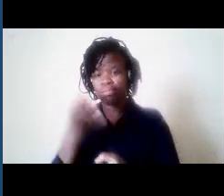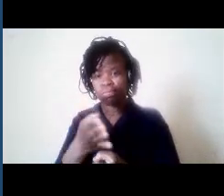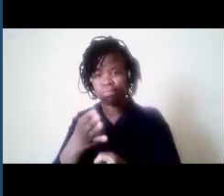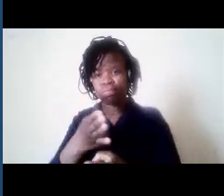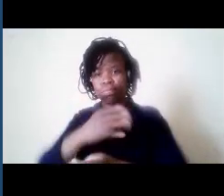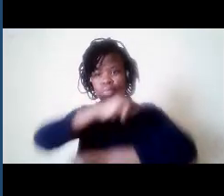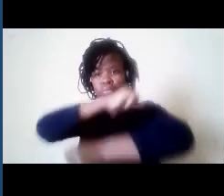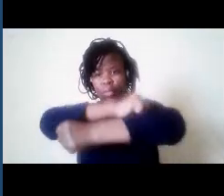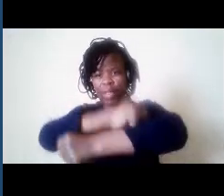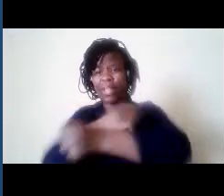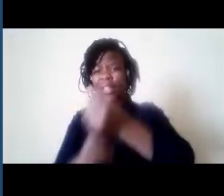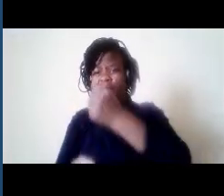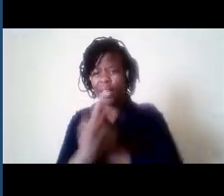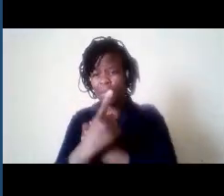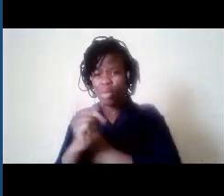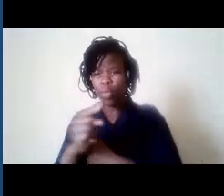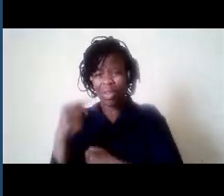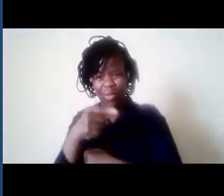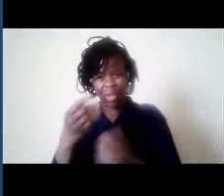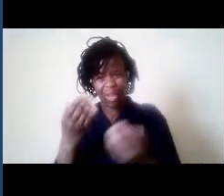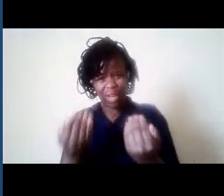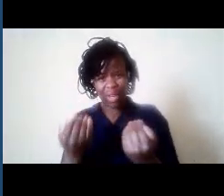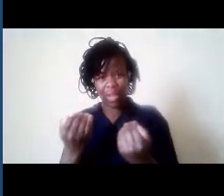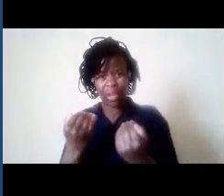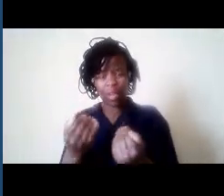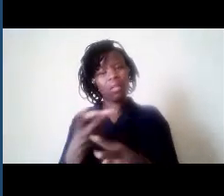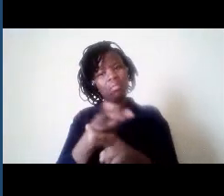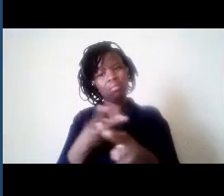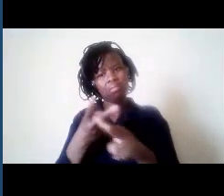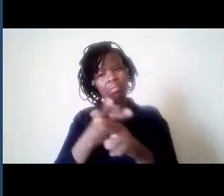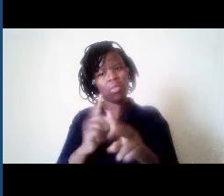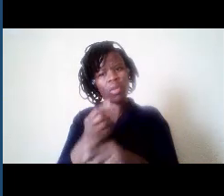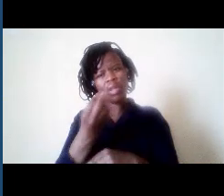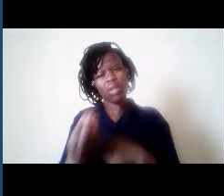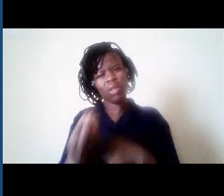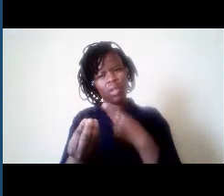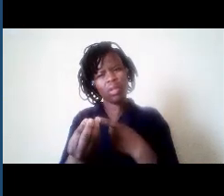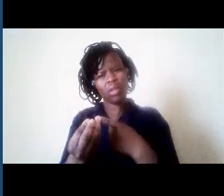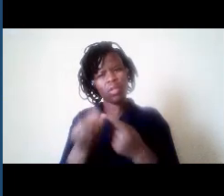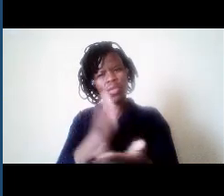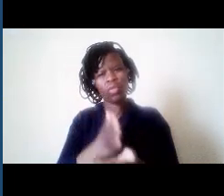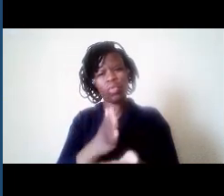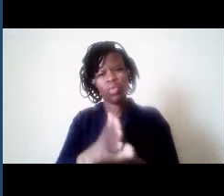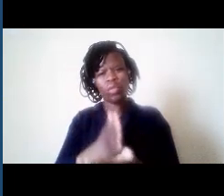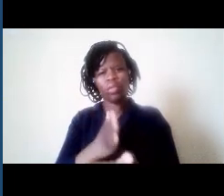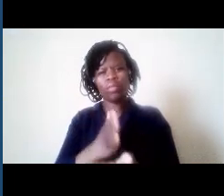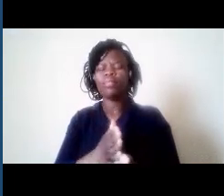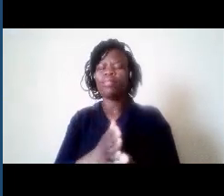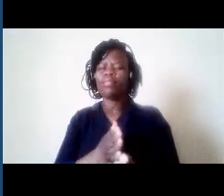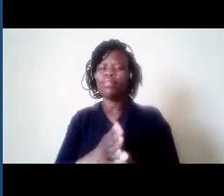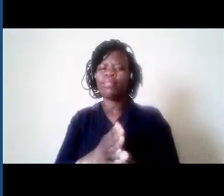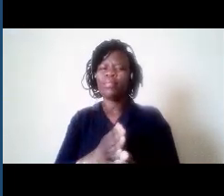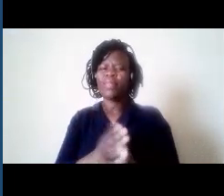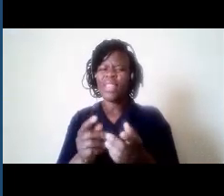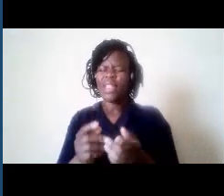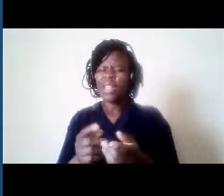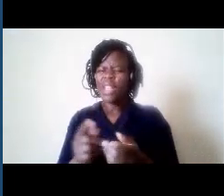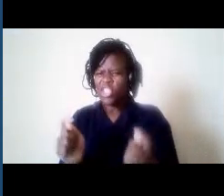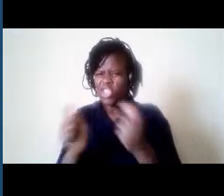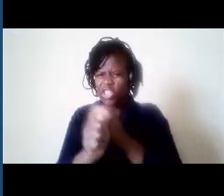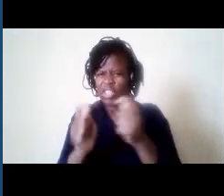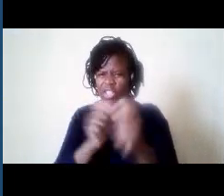recently, what we realize is that this is a child who's going through enormous changes in how he experiences